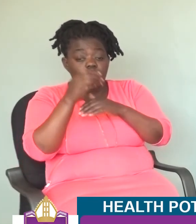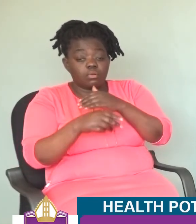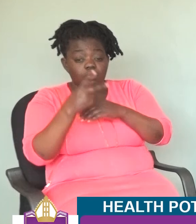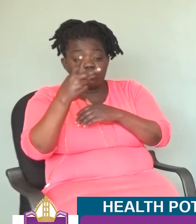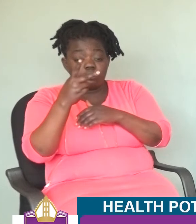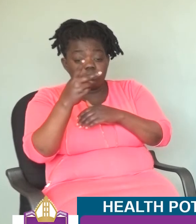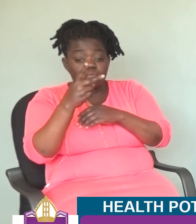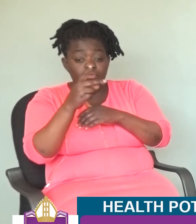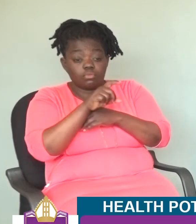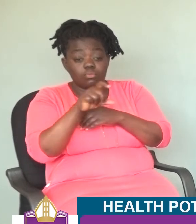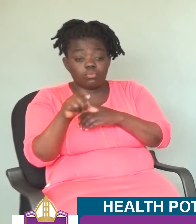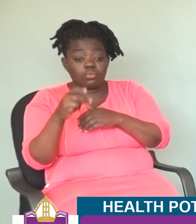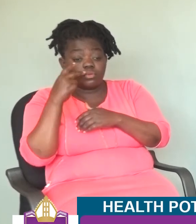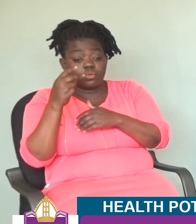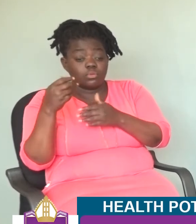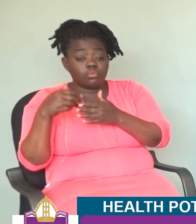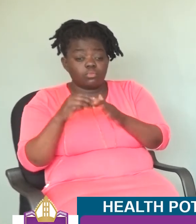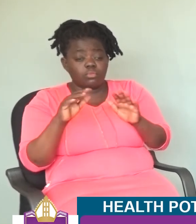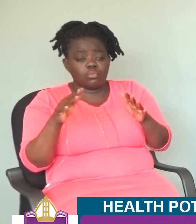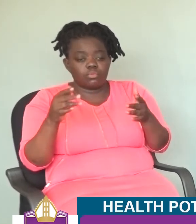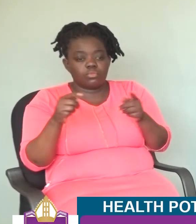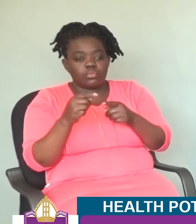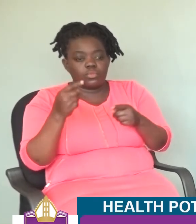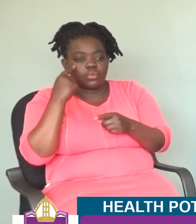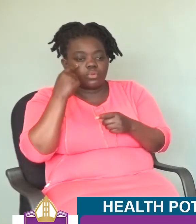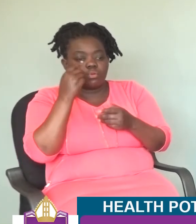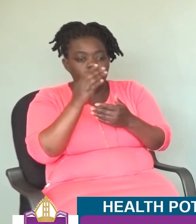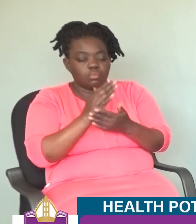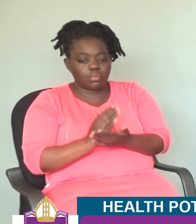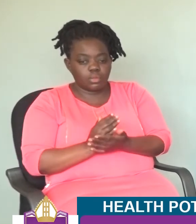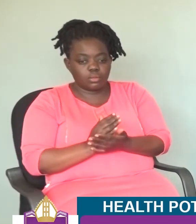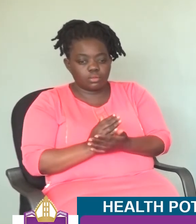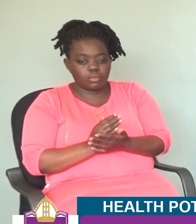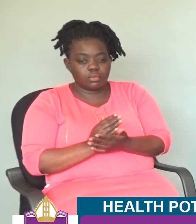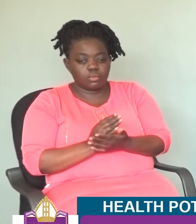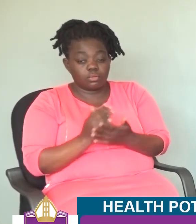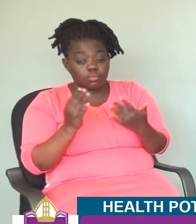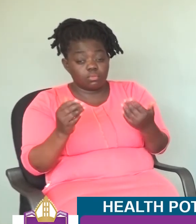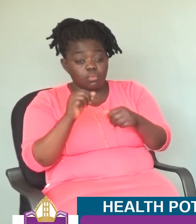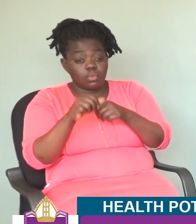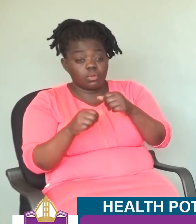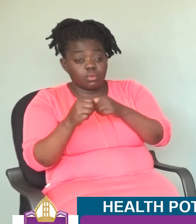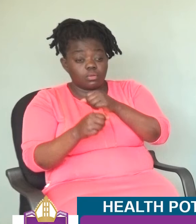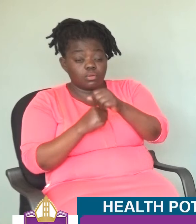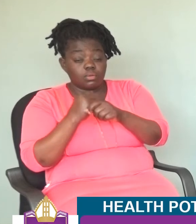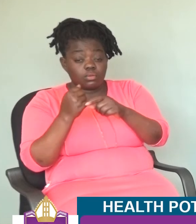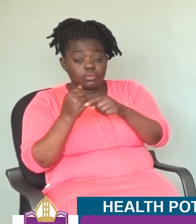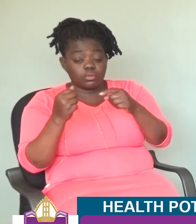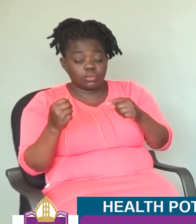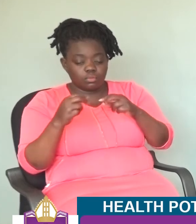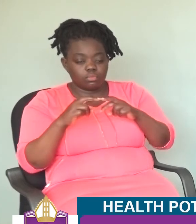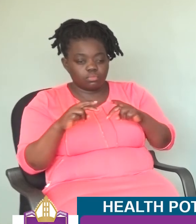child is. And eye screening is a part of that. And then in about a year, they also screen.